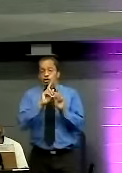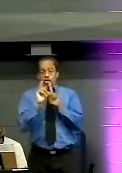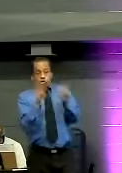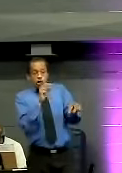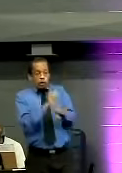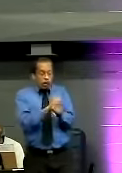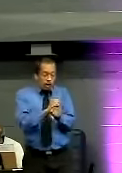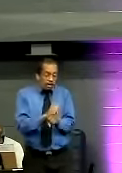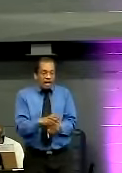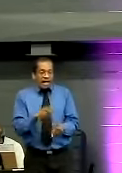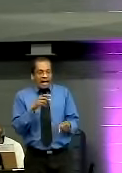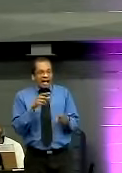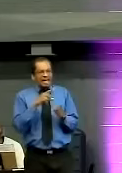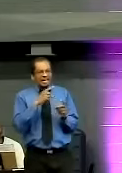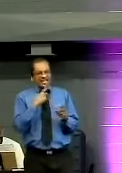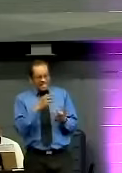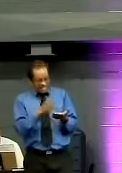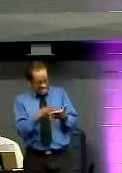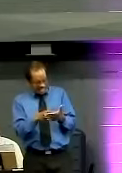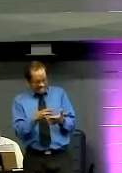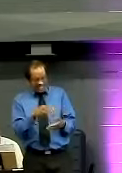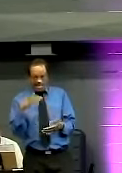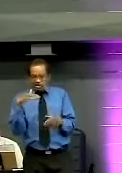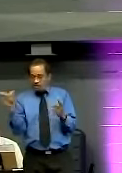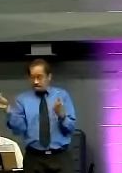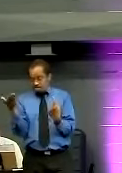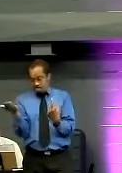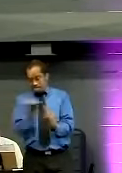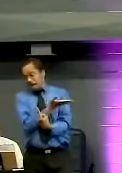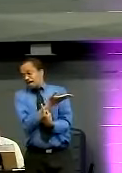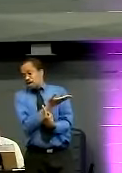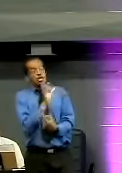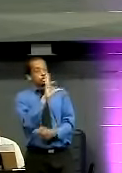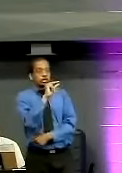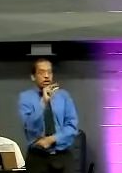and you get that slip to tell you to go back home, don't show your tail.